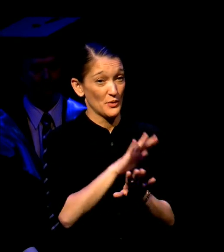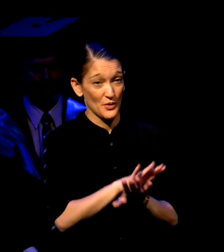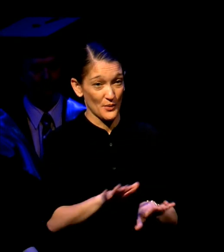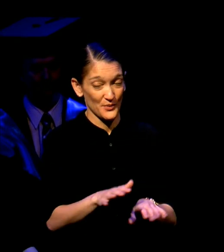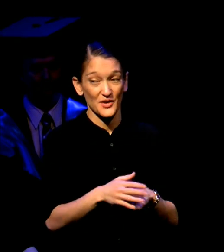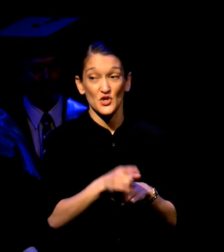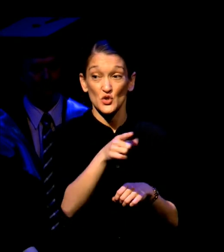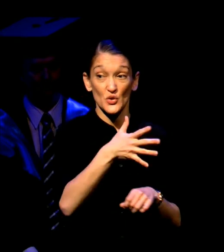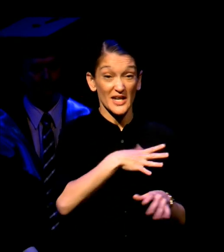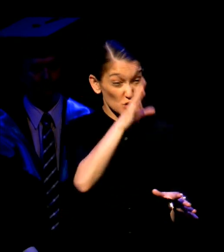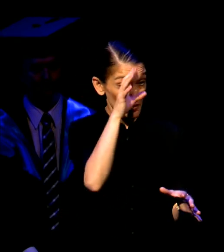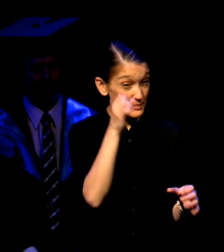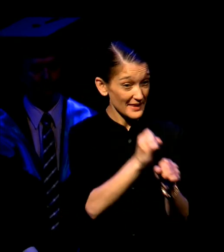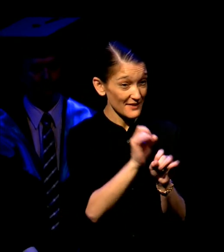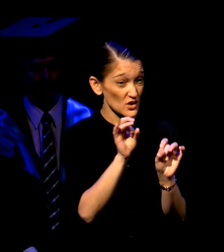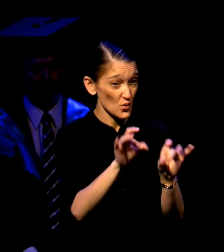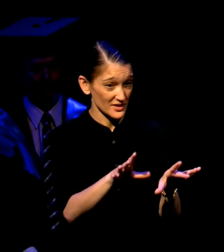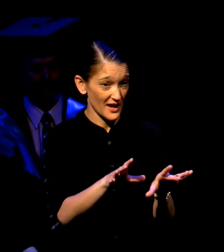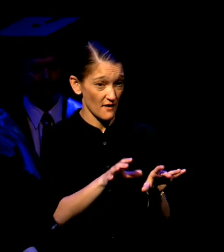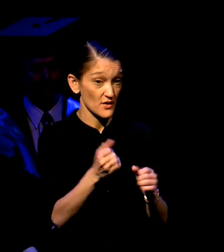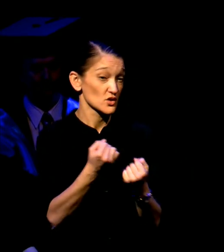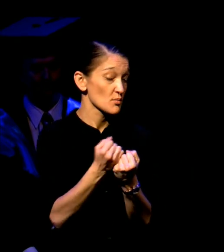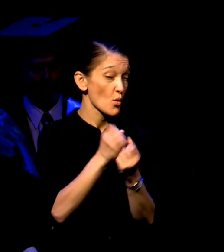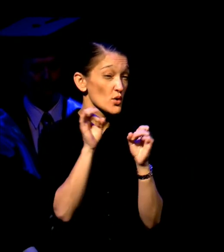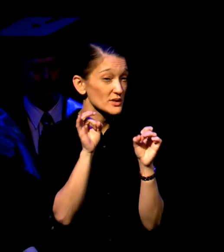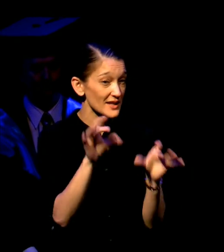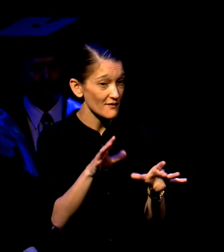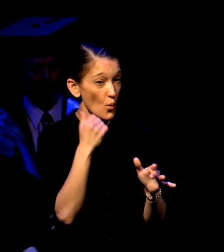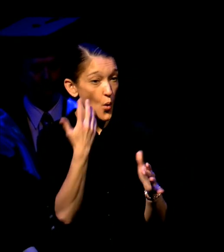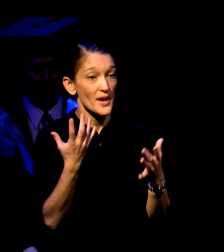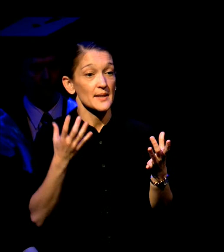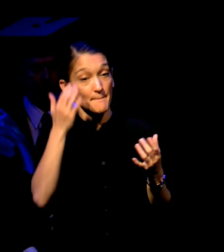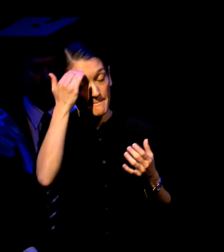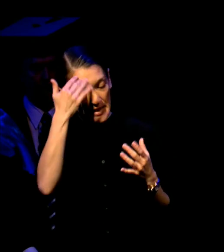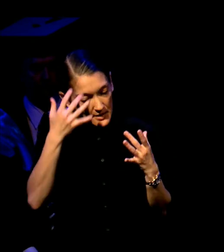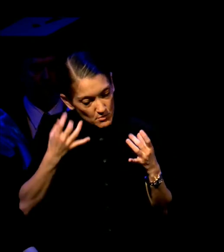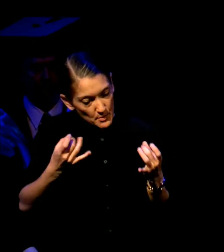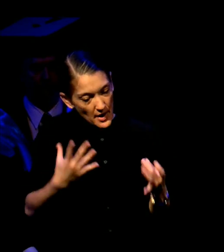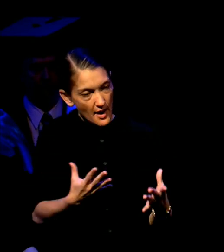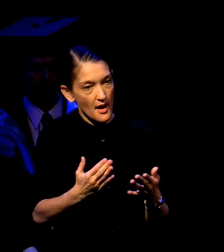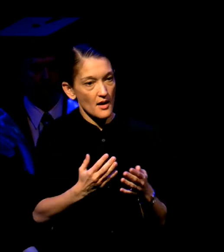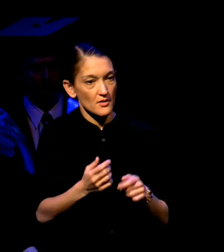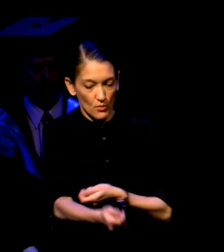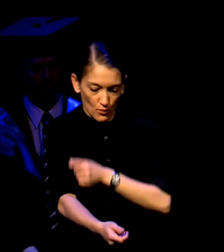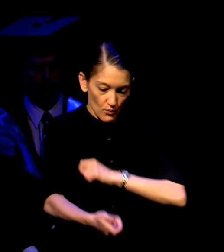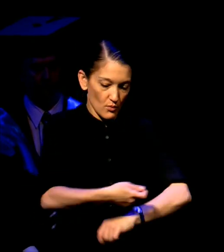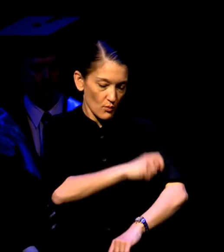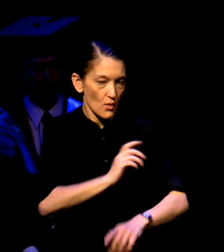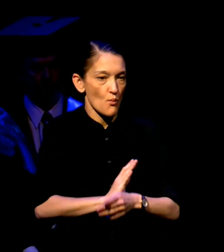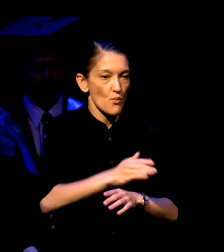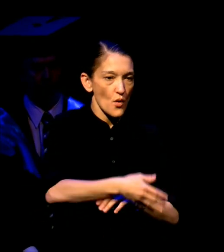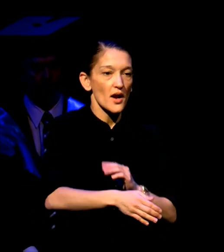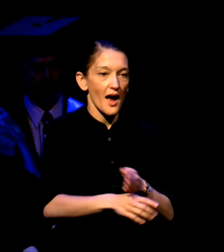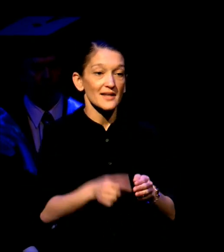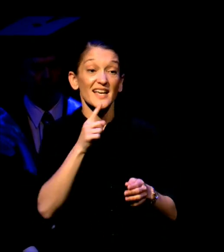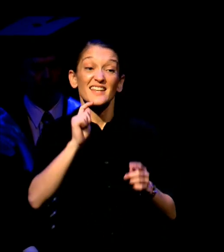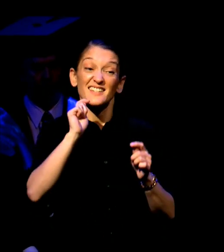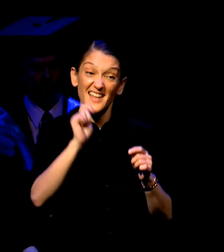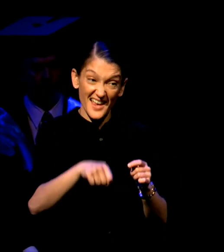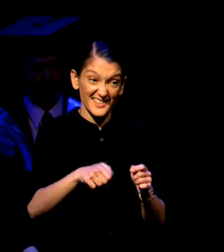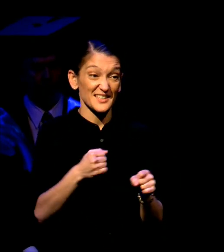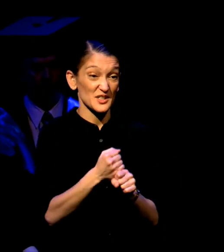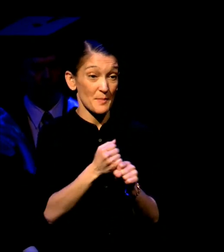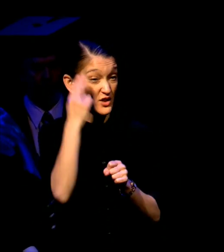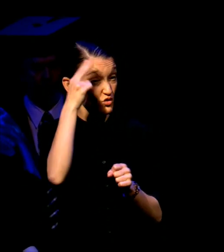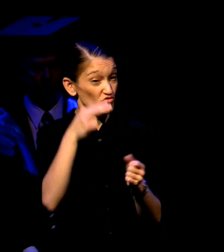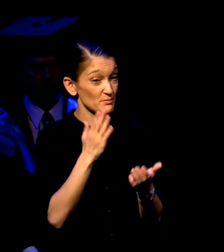got to believe in yourself and back yourself by always preparing yourself. Put in the work and say yes to making your dreams a reality.